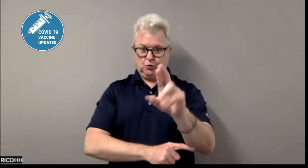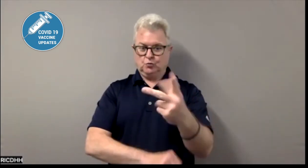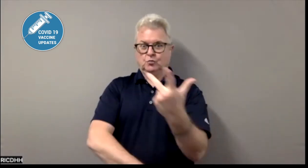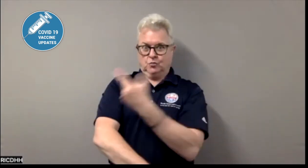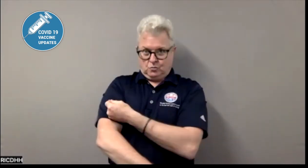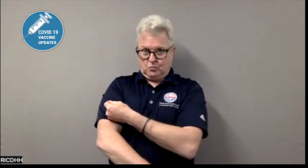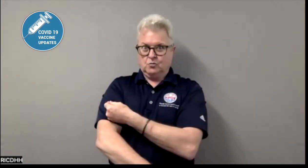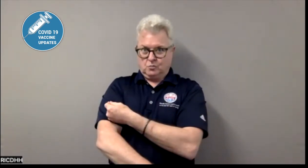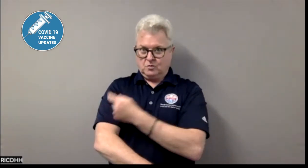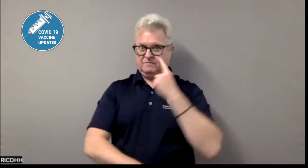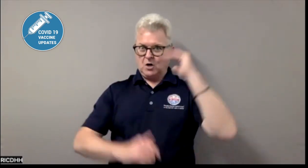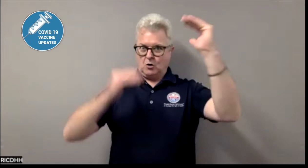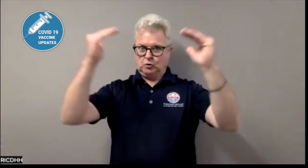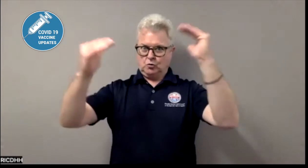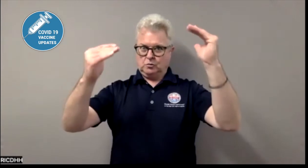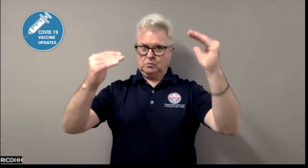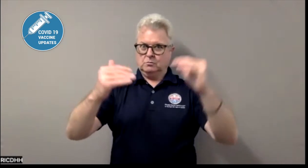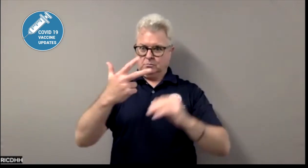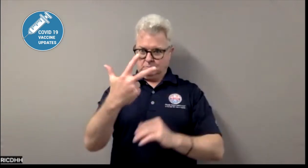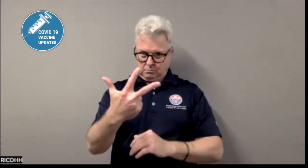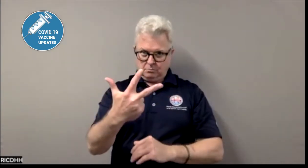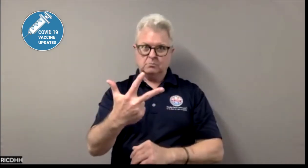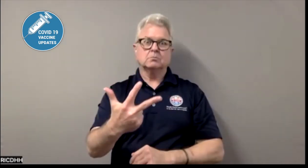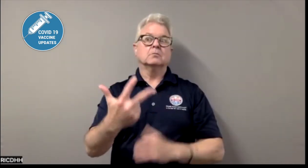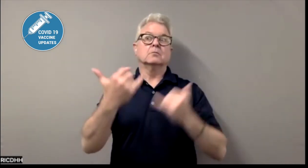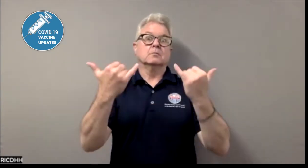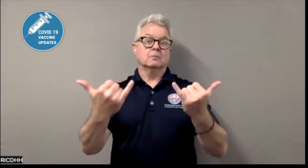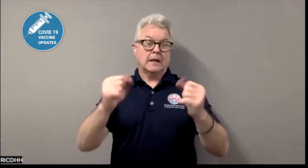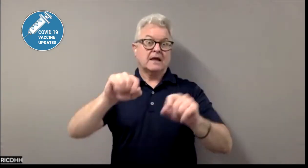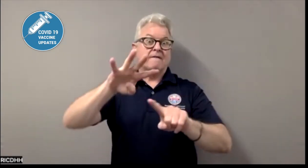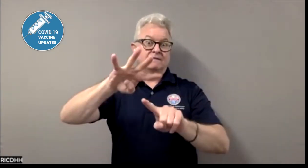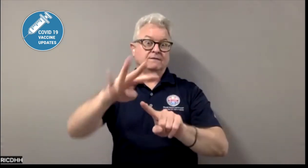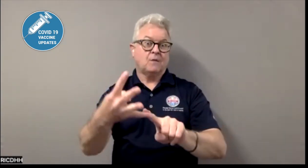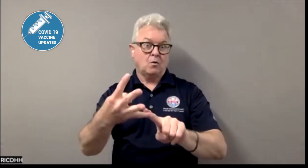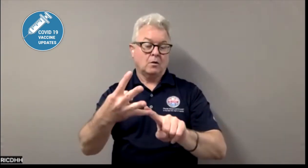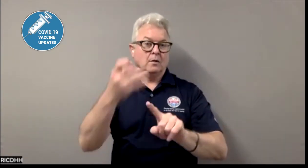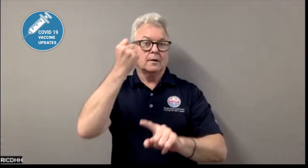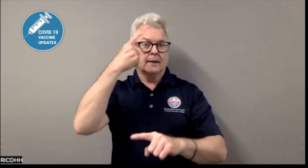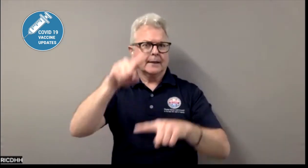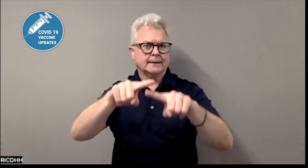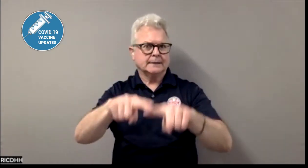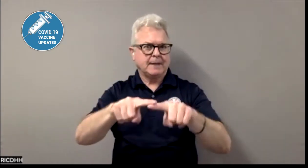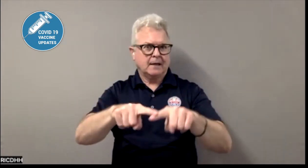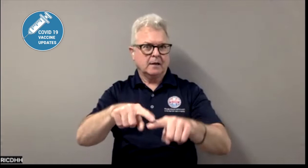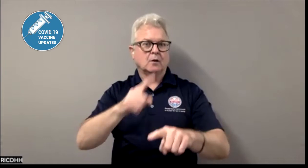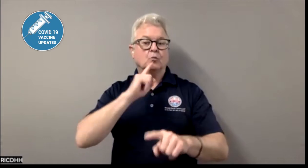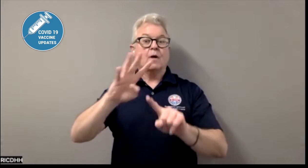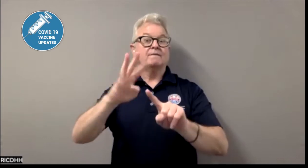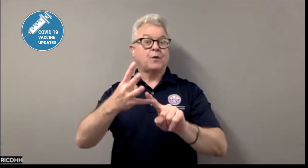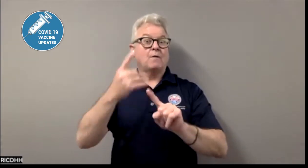first, we should say the 3rd vaccine, and that is for adults only. Now, there is a 4th booster,